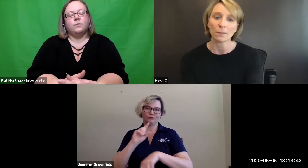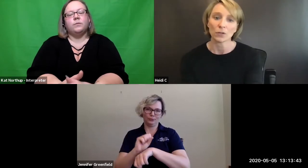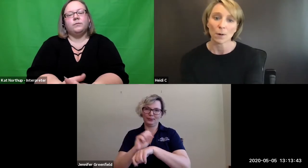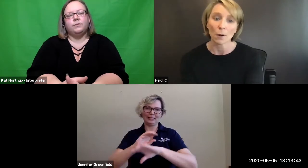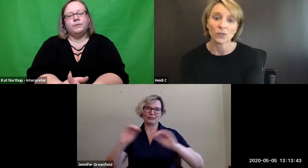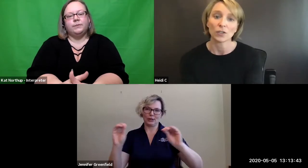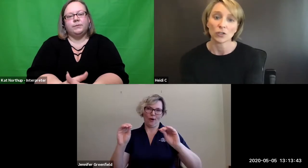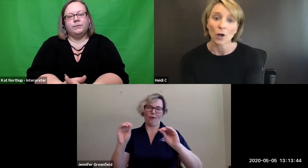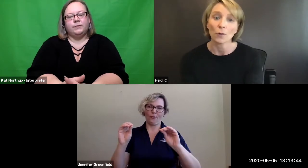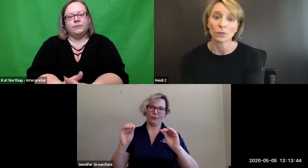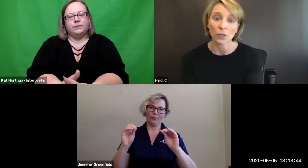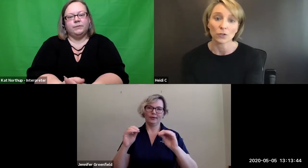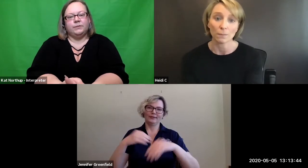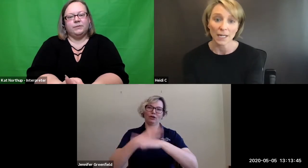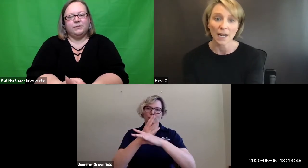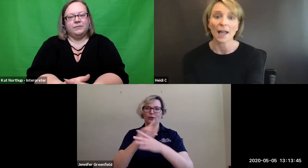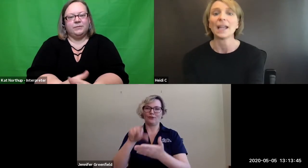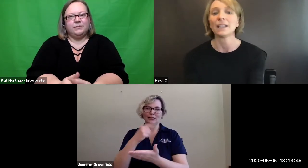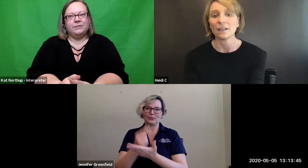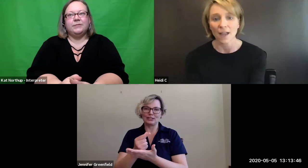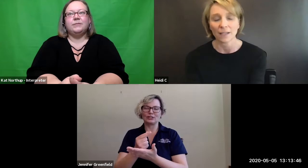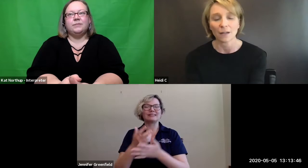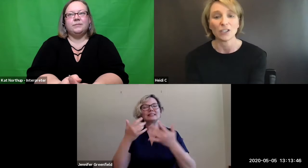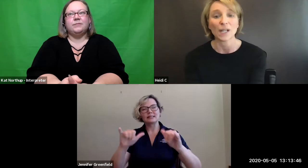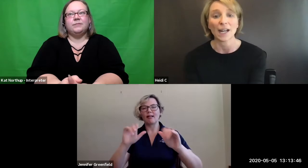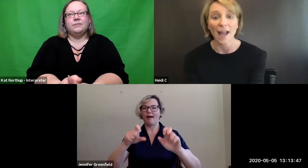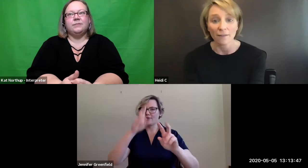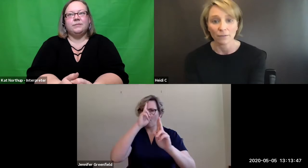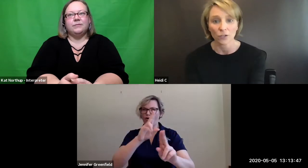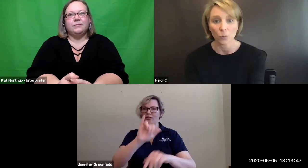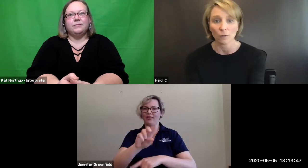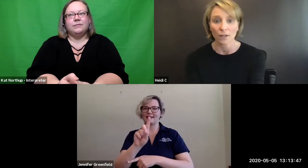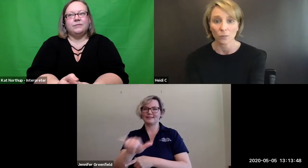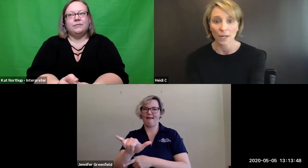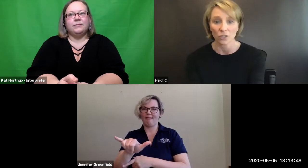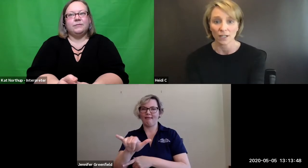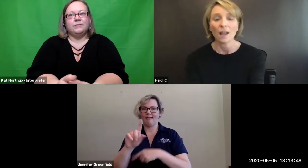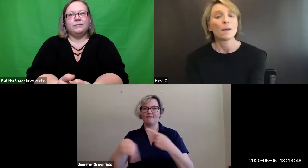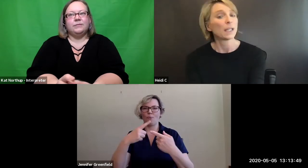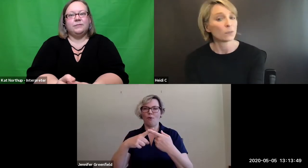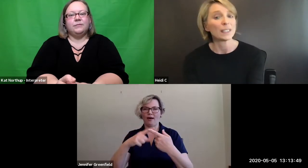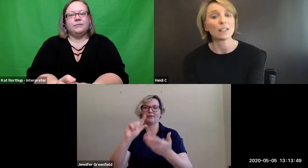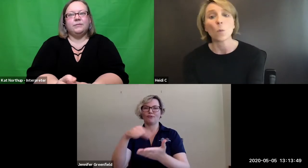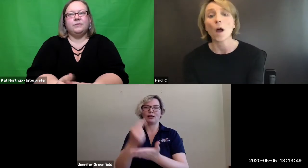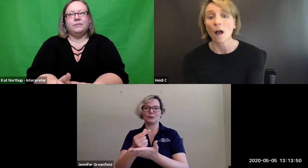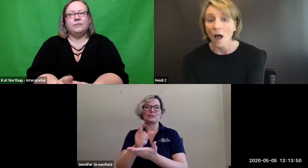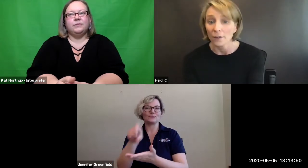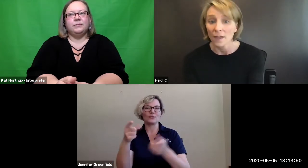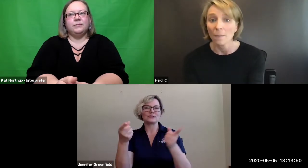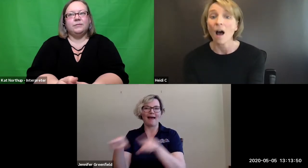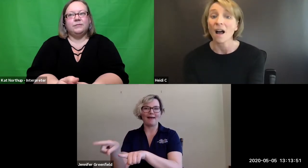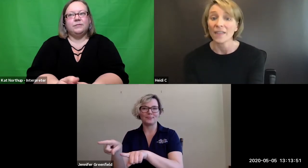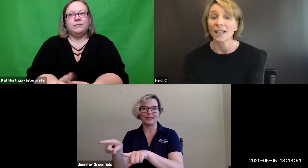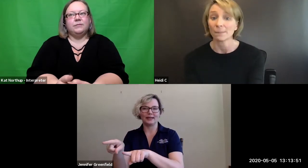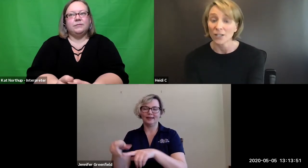be able to post and show through social media in the event that we do not have a virtual graduation, because we still want to honor